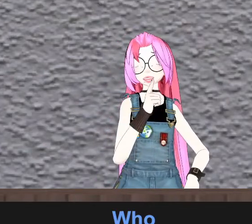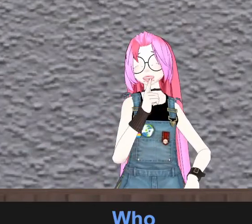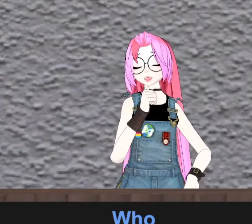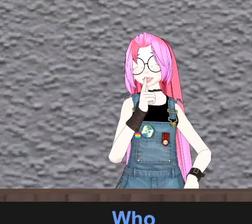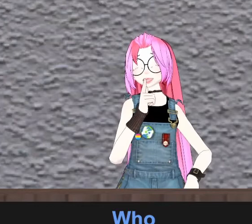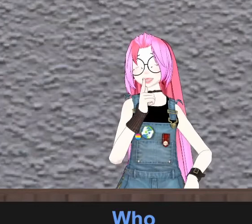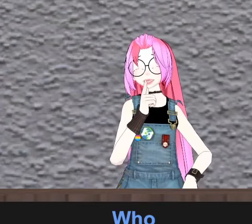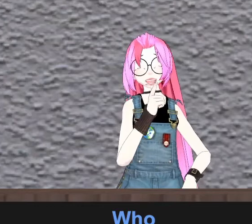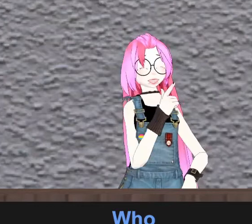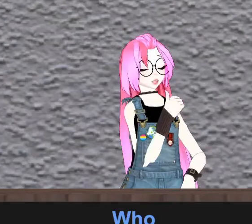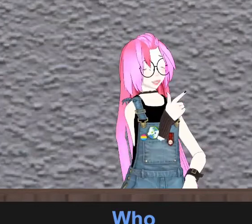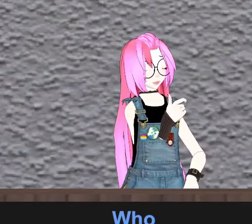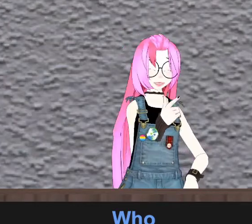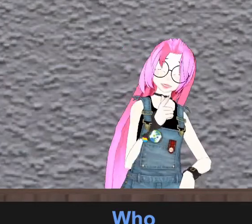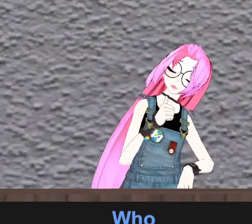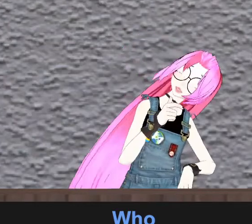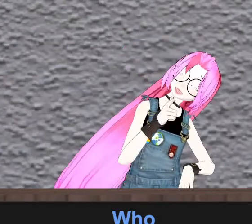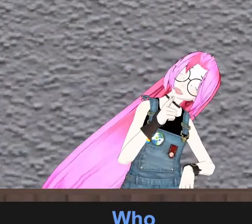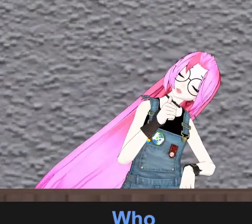pointer finger, just like that. Who?